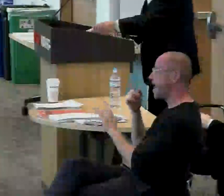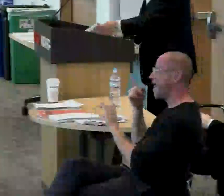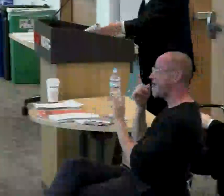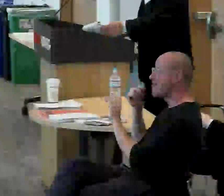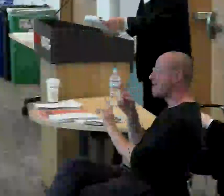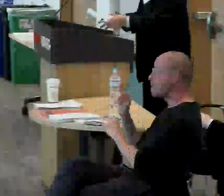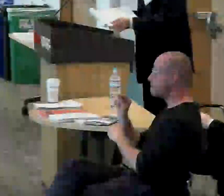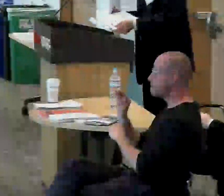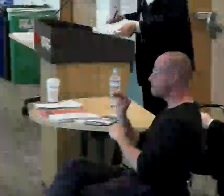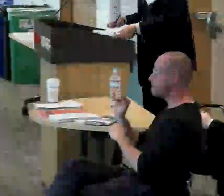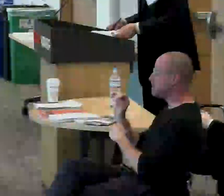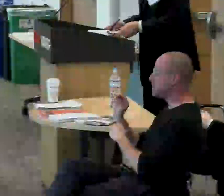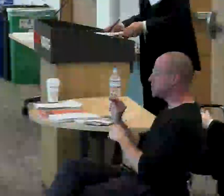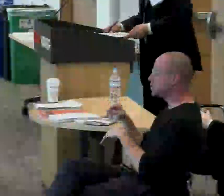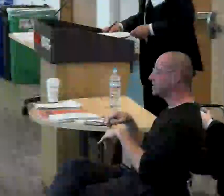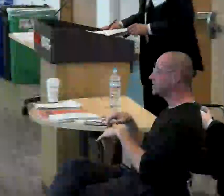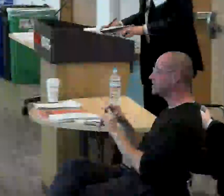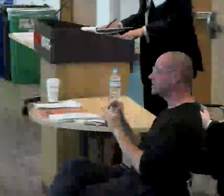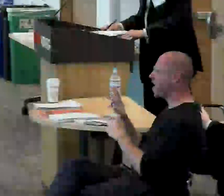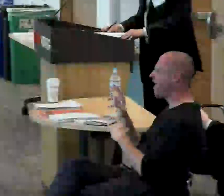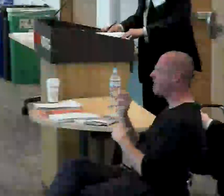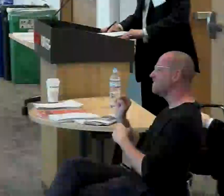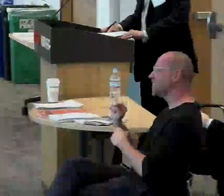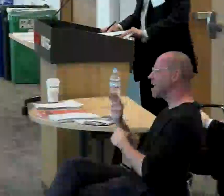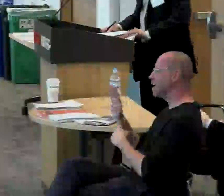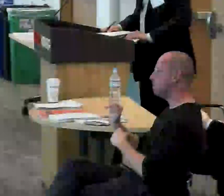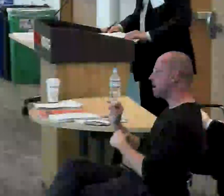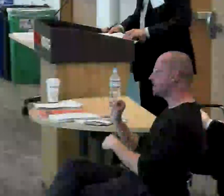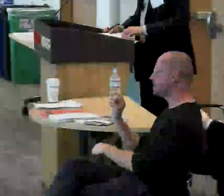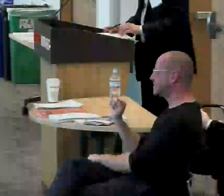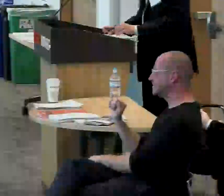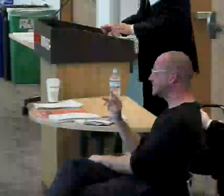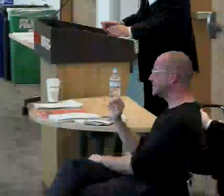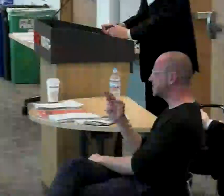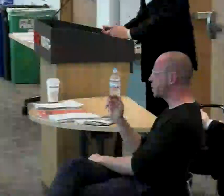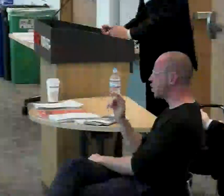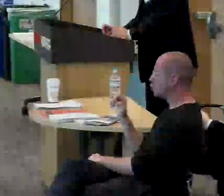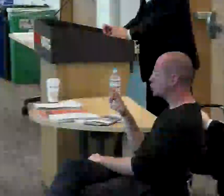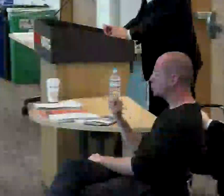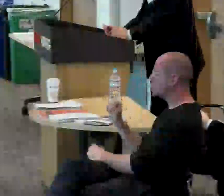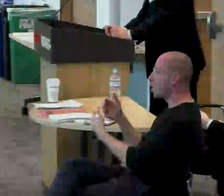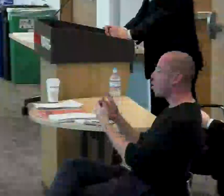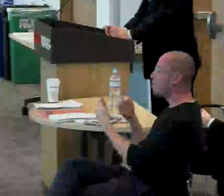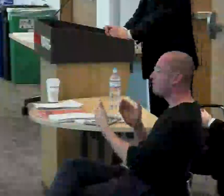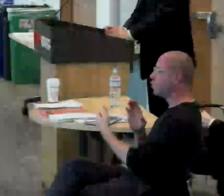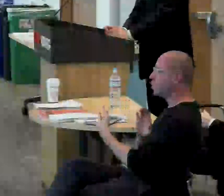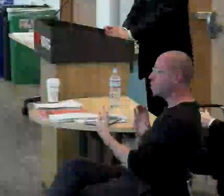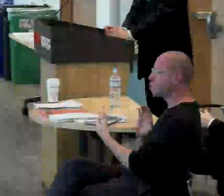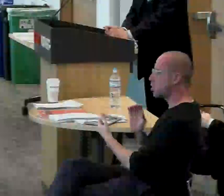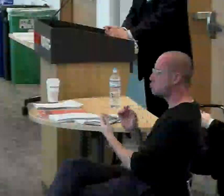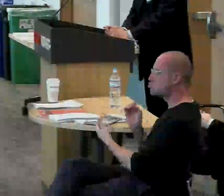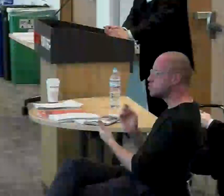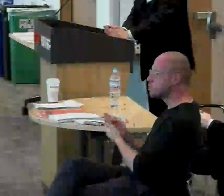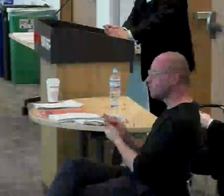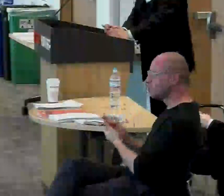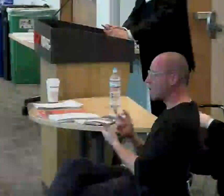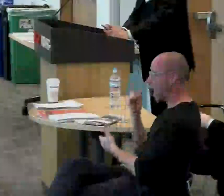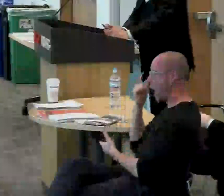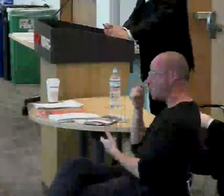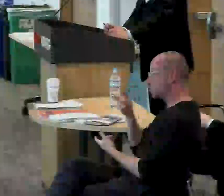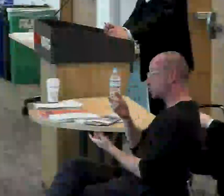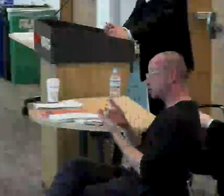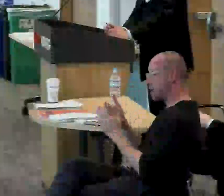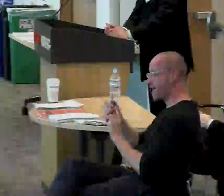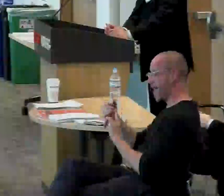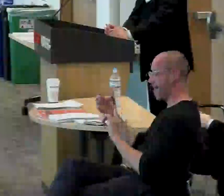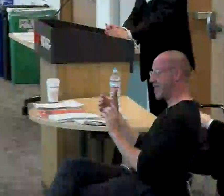vetted by stakeholders before board approval. I wanted to find out if she could maybe elaborate more on what